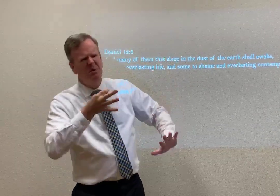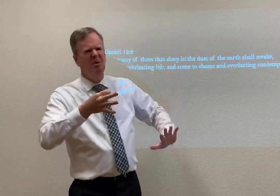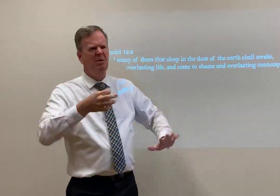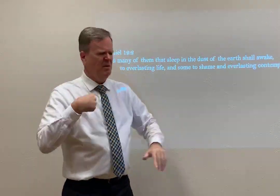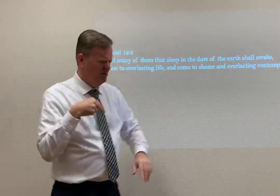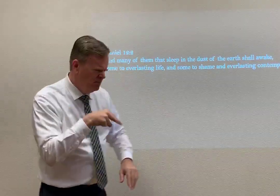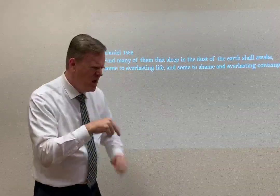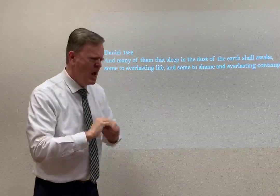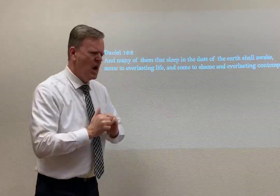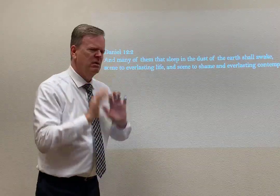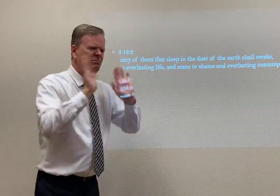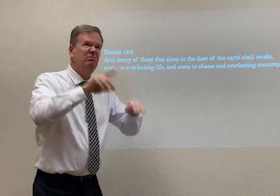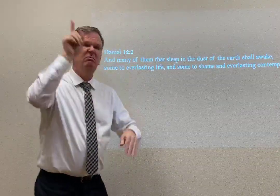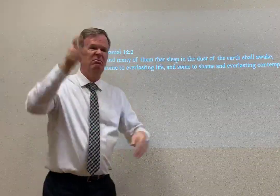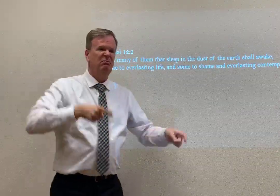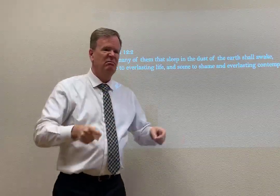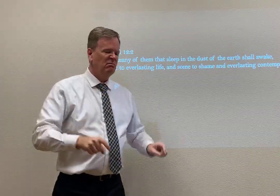in control. God knows everything.